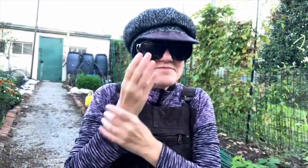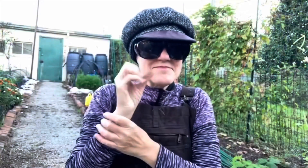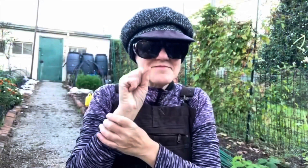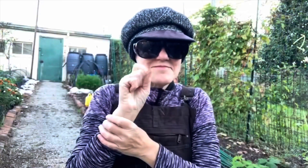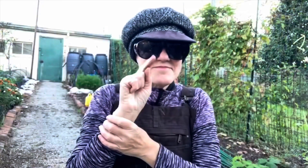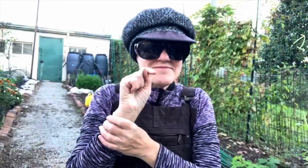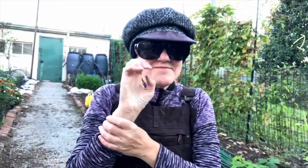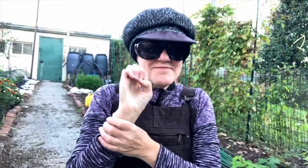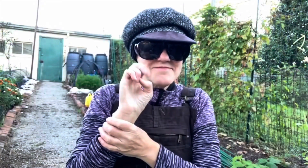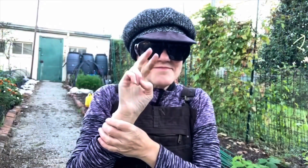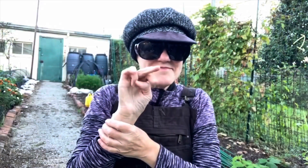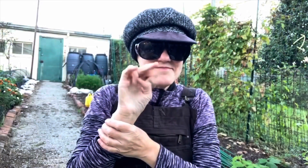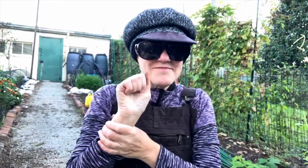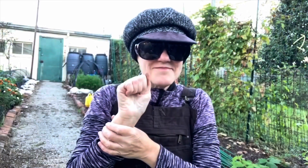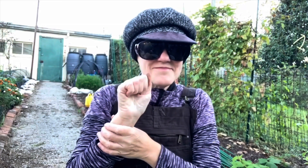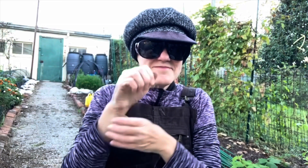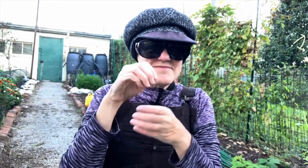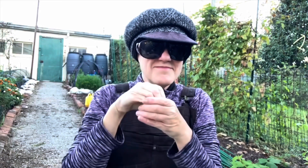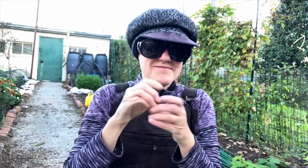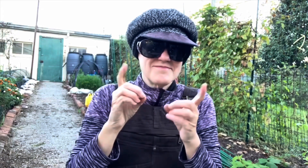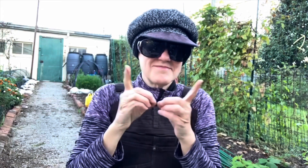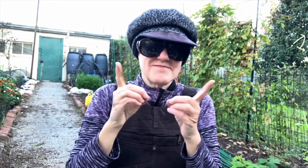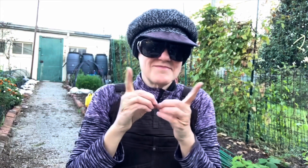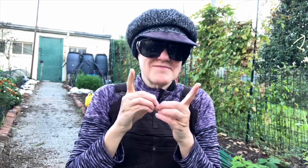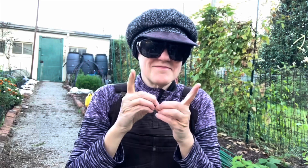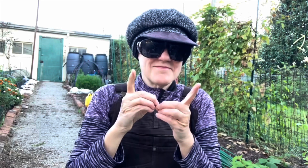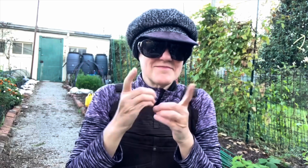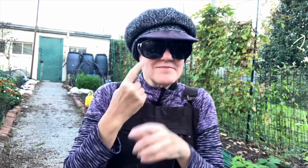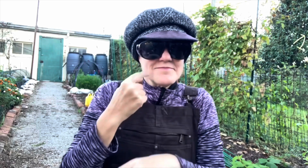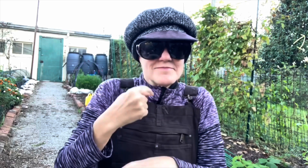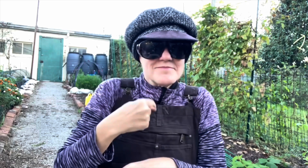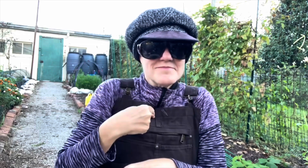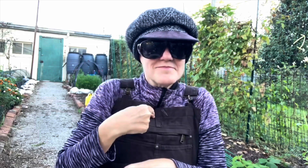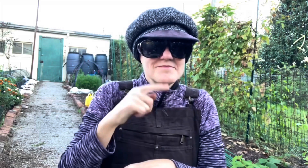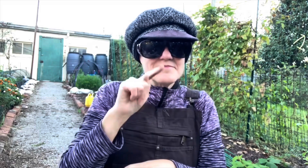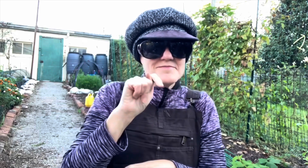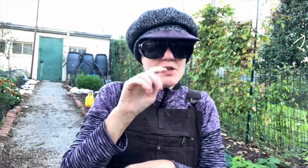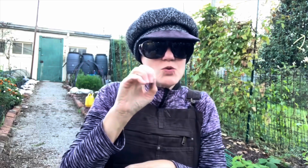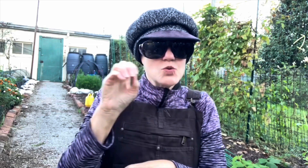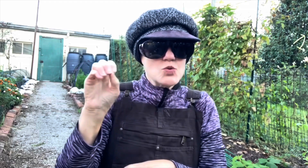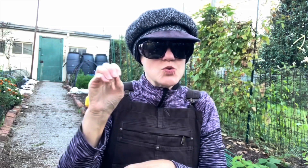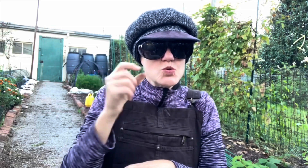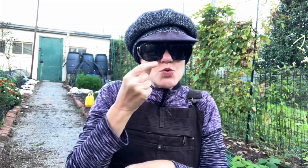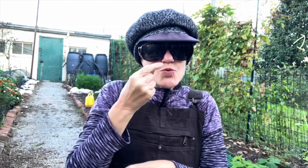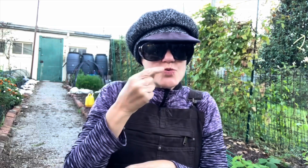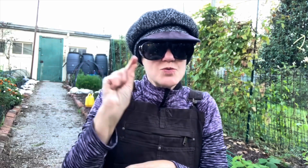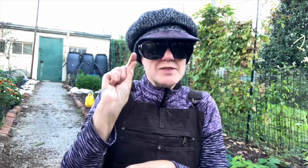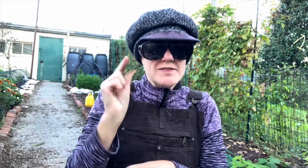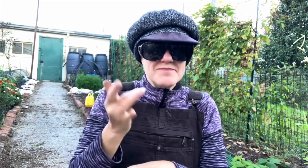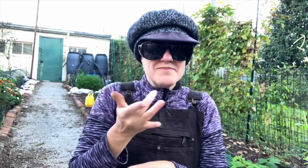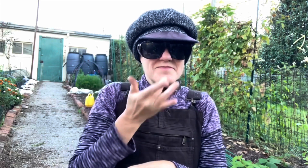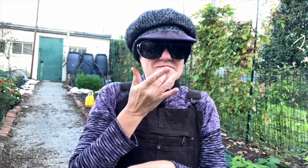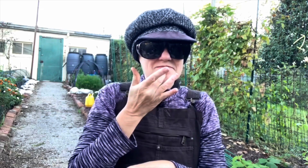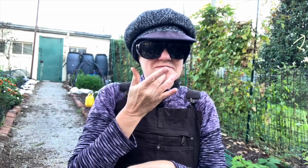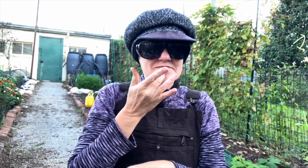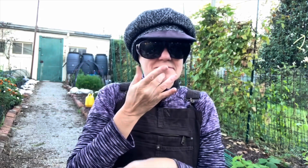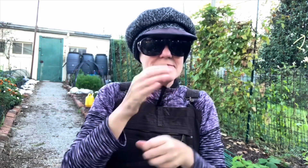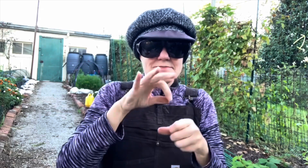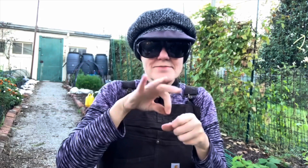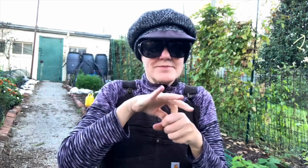I don't use homegrown stevia in desserts. For me, like I said, it just has